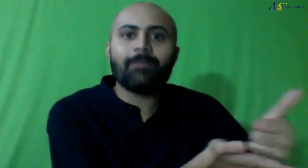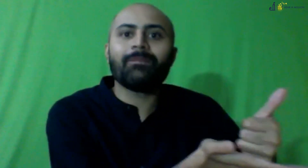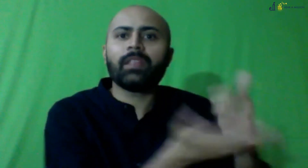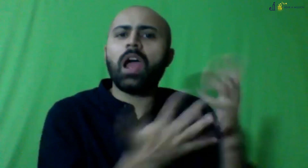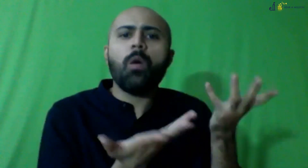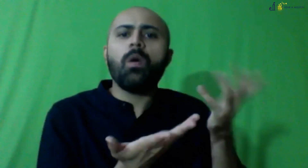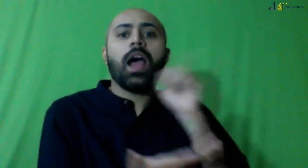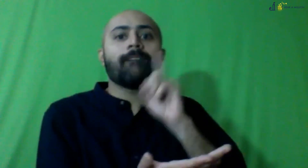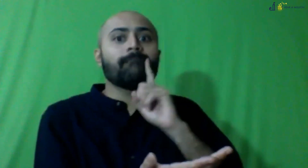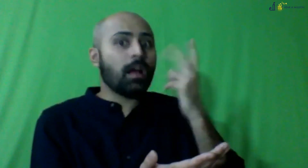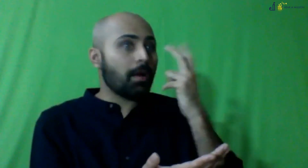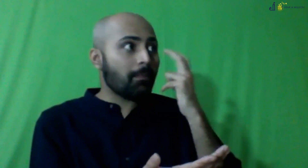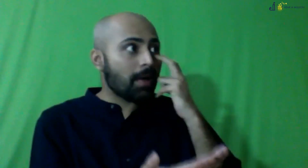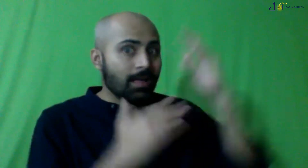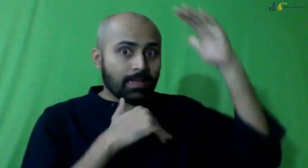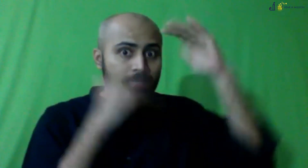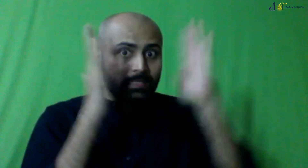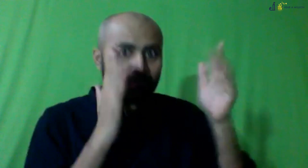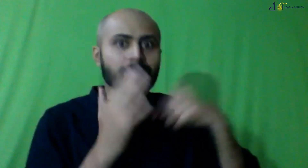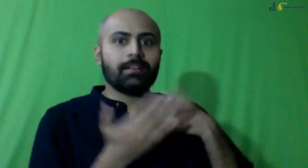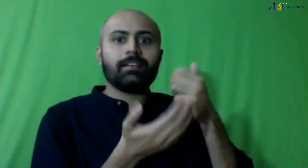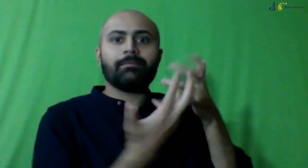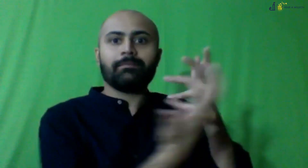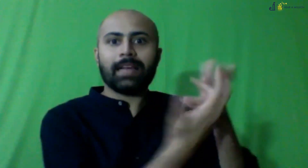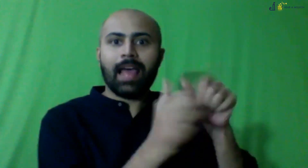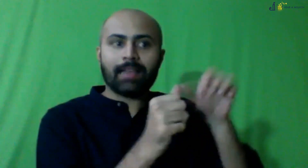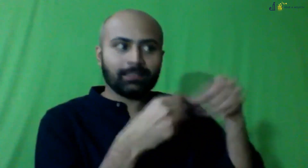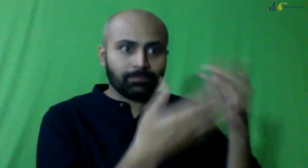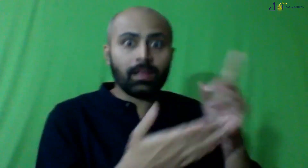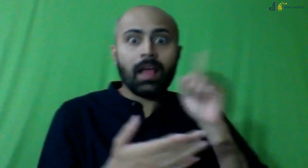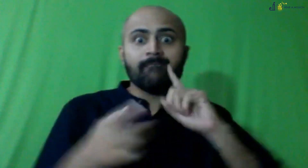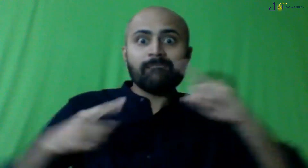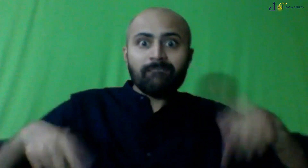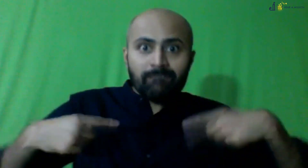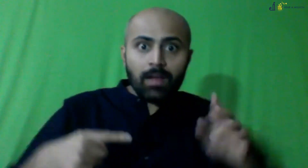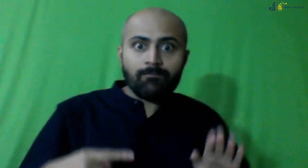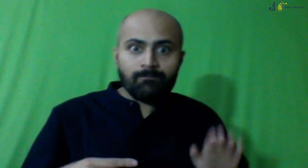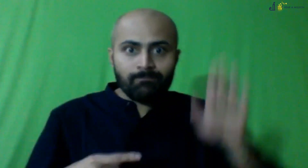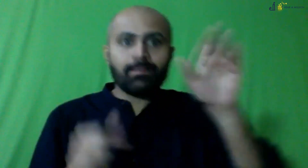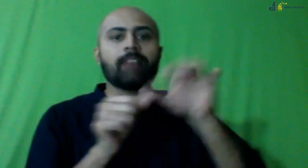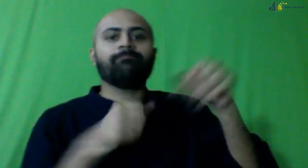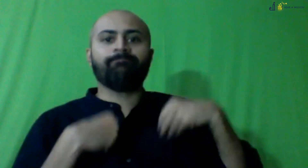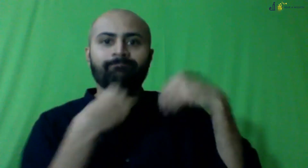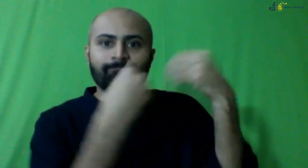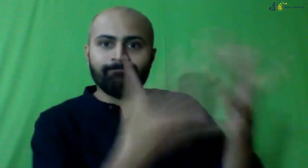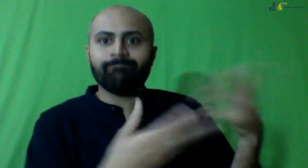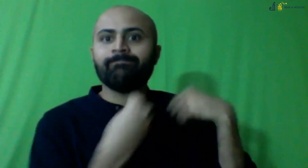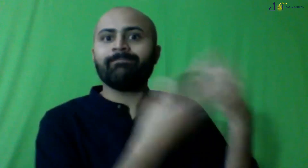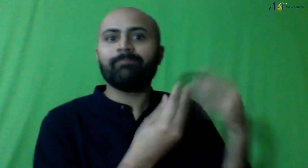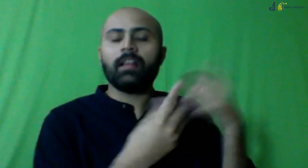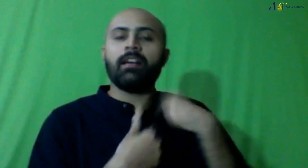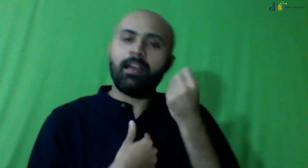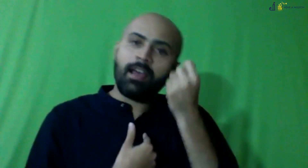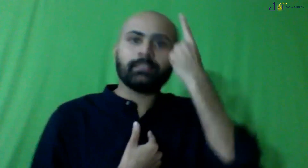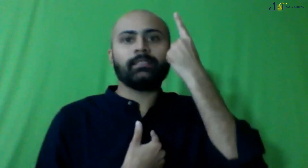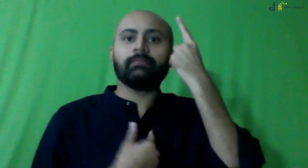disability, how I can support, I want to help them. For example, deaf, if as a syndrome is deaf there, and